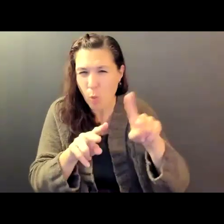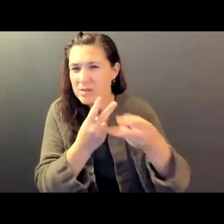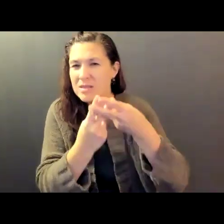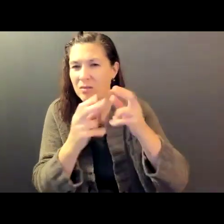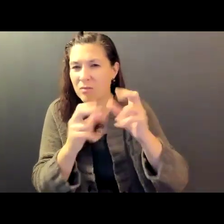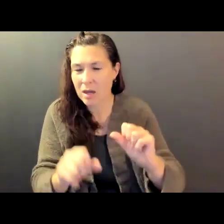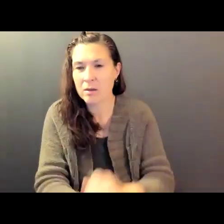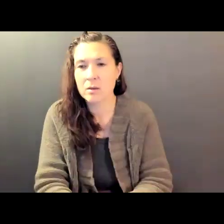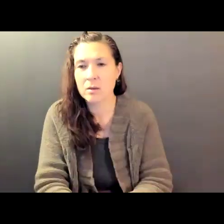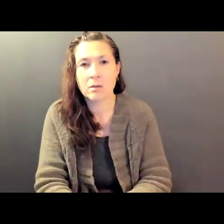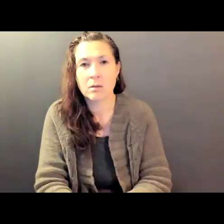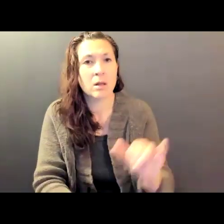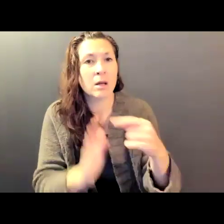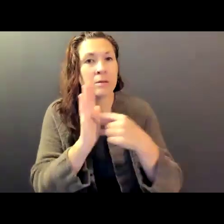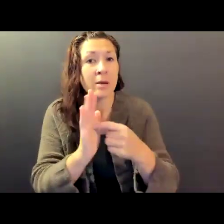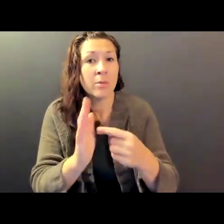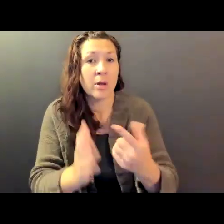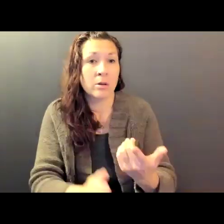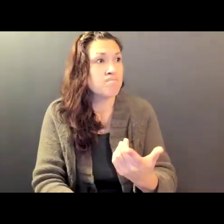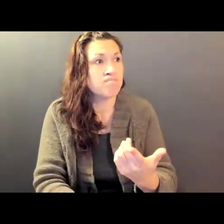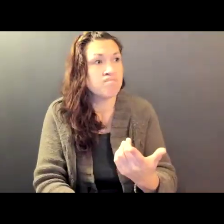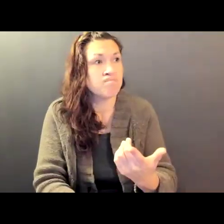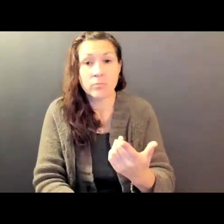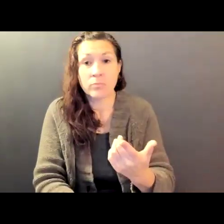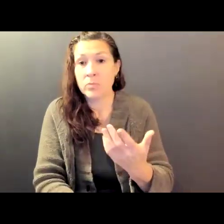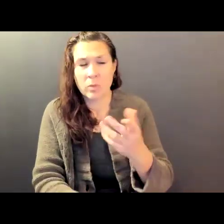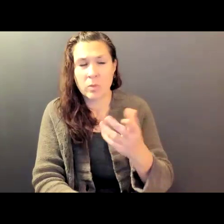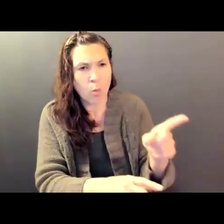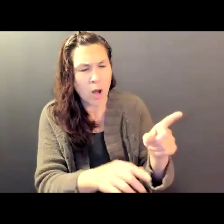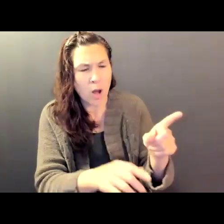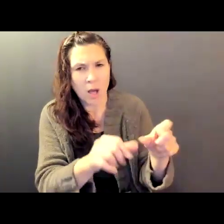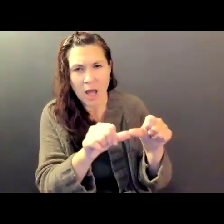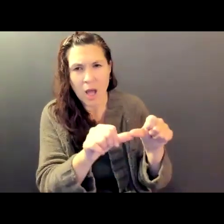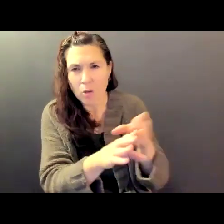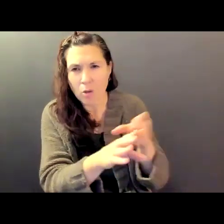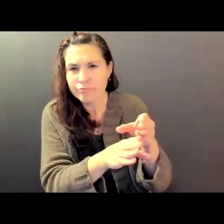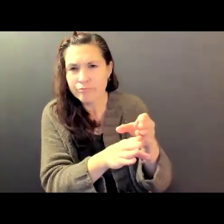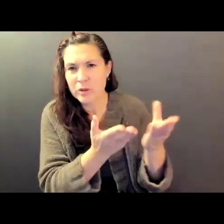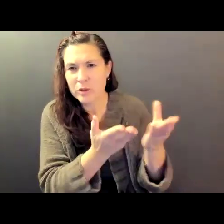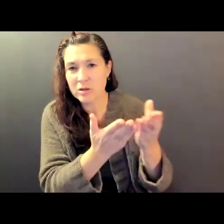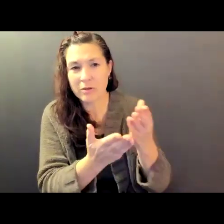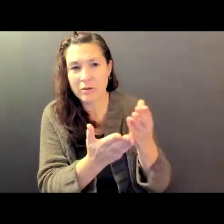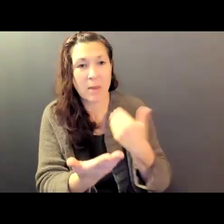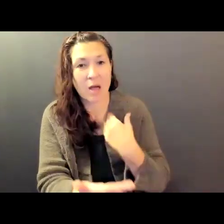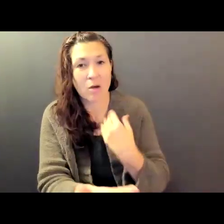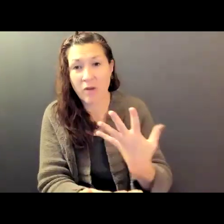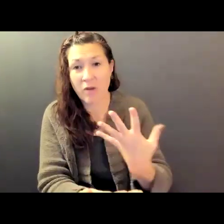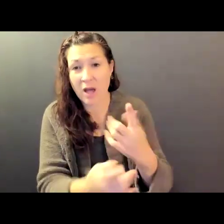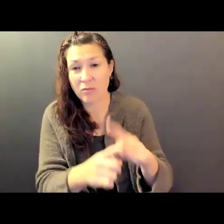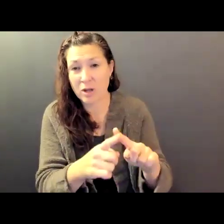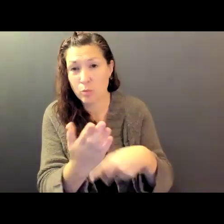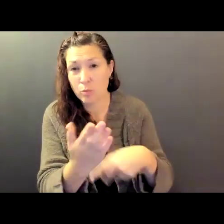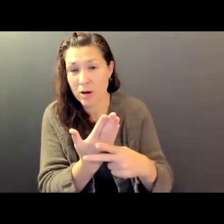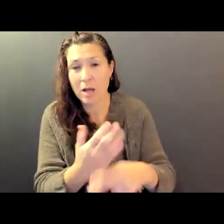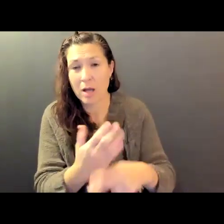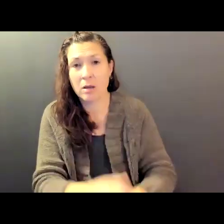of this might be looking at an area of service in the district where we run 4 or 5 different programs, all of whom are seeing